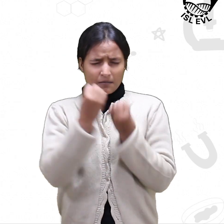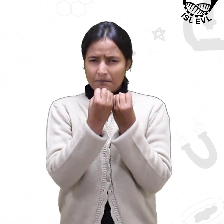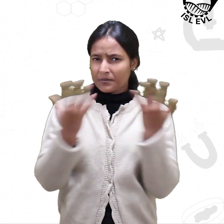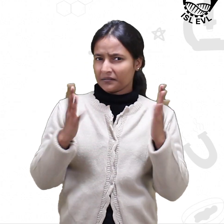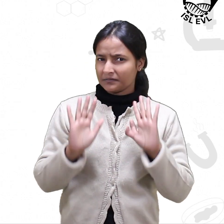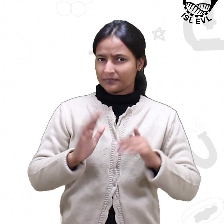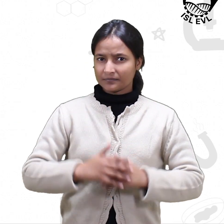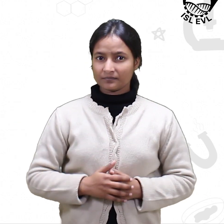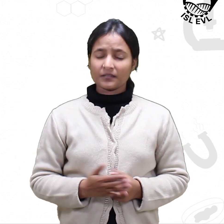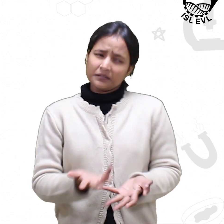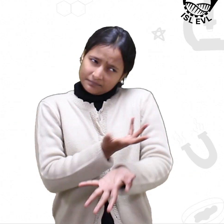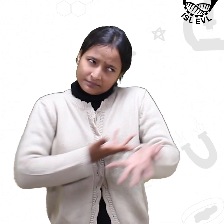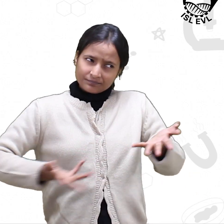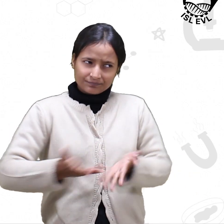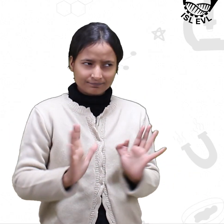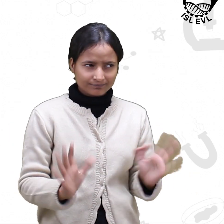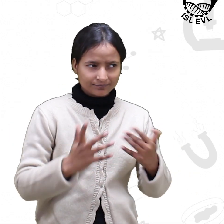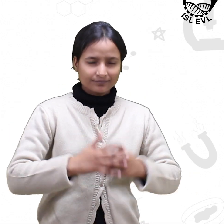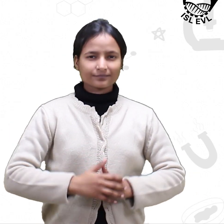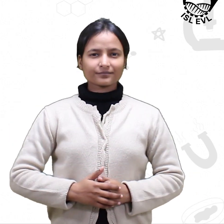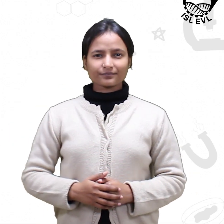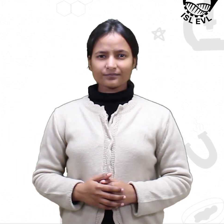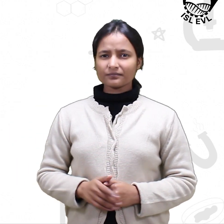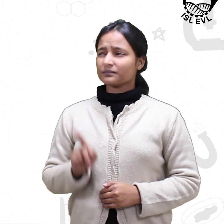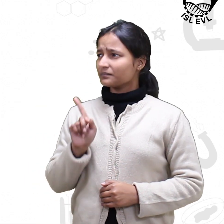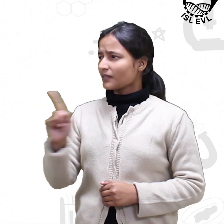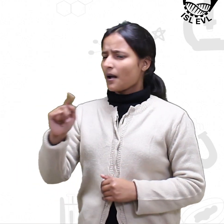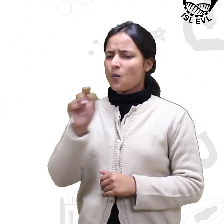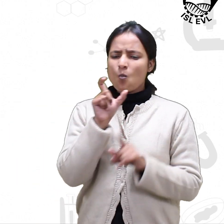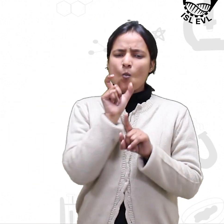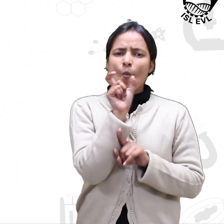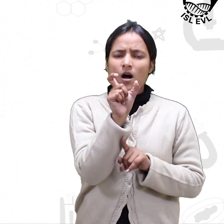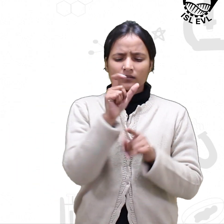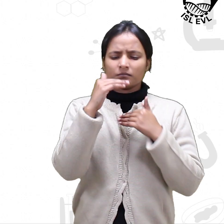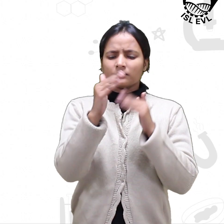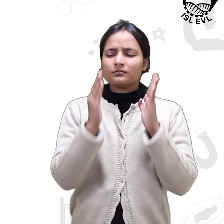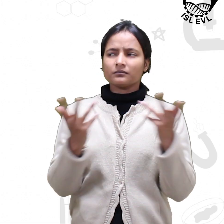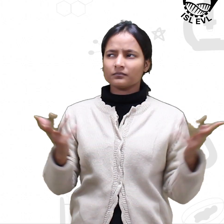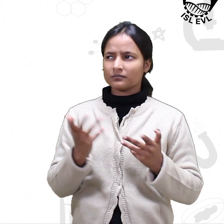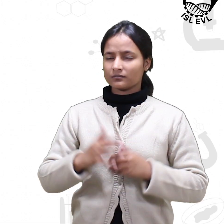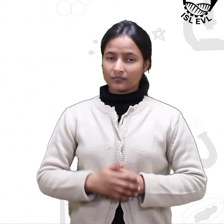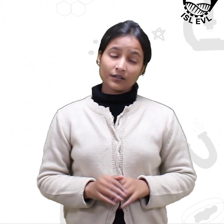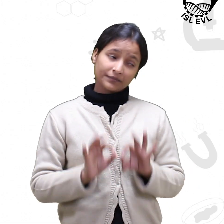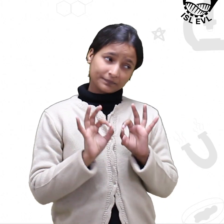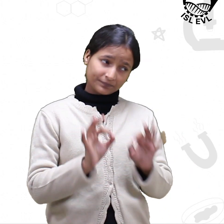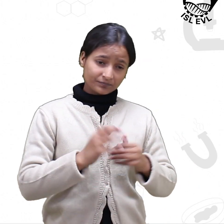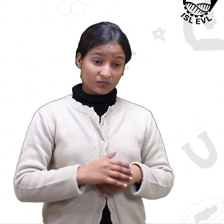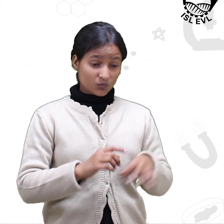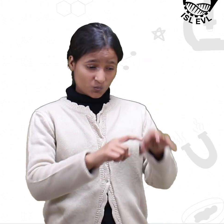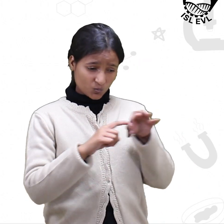everything. What exactly is paralysis? I'm glad you asked. Paralysis is